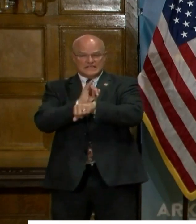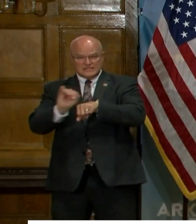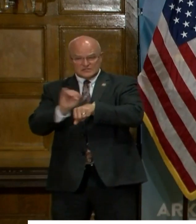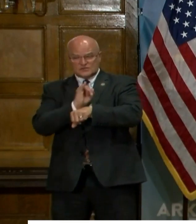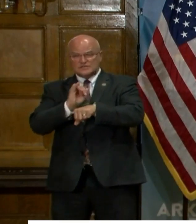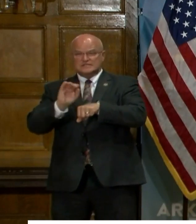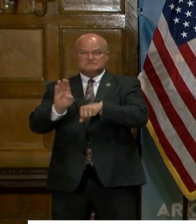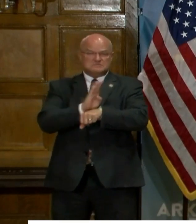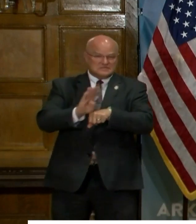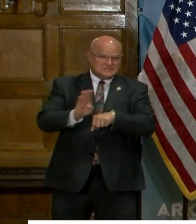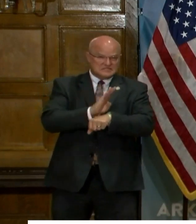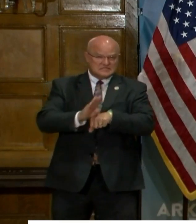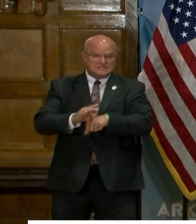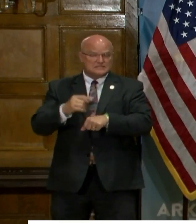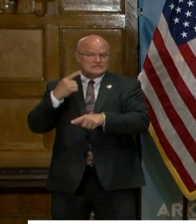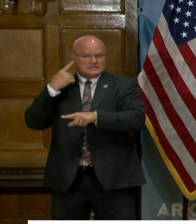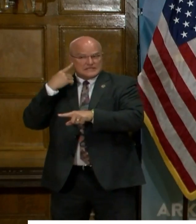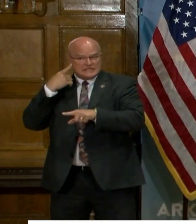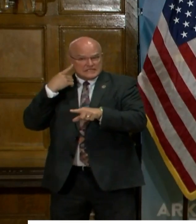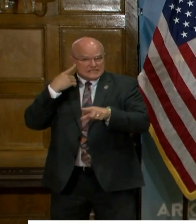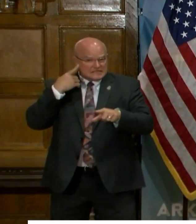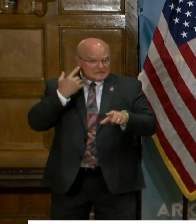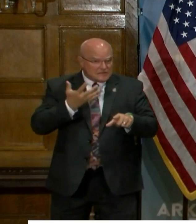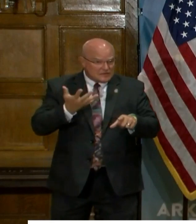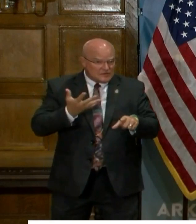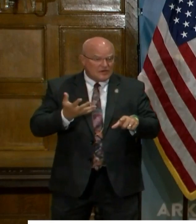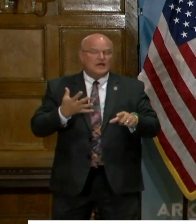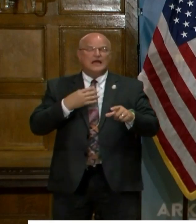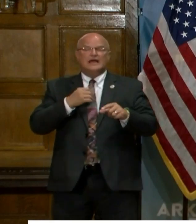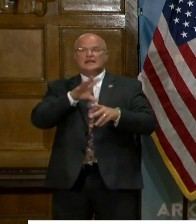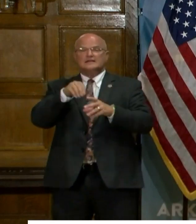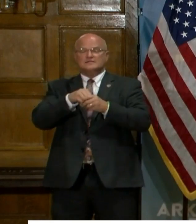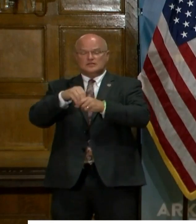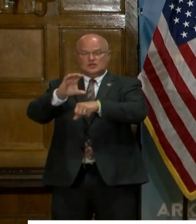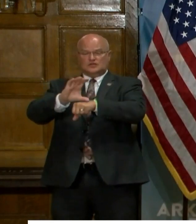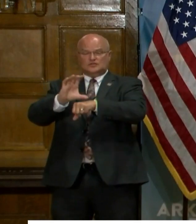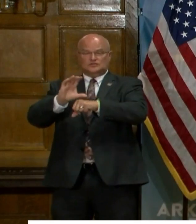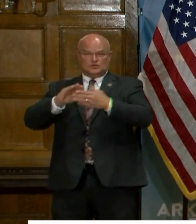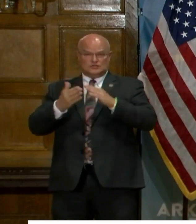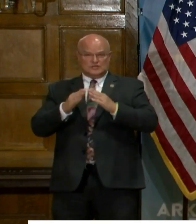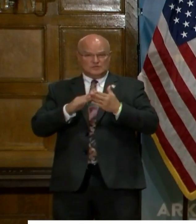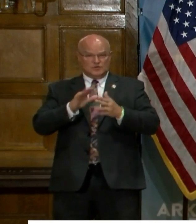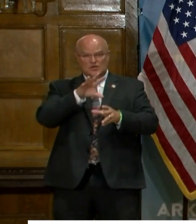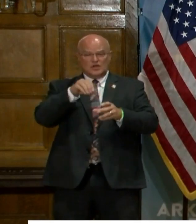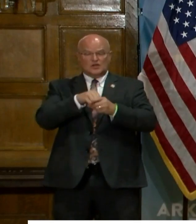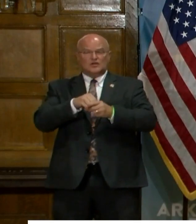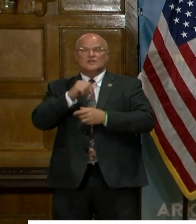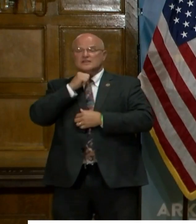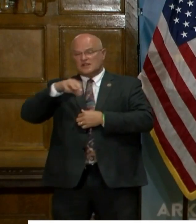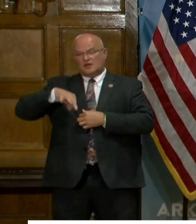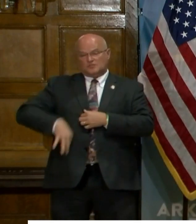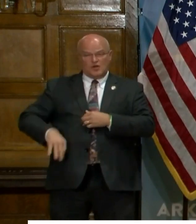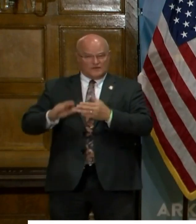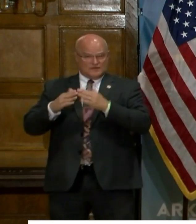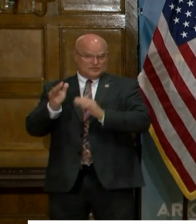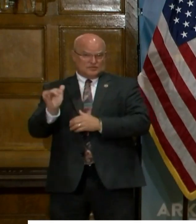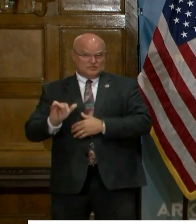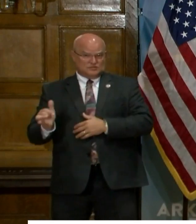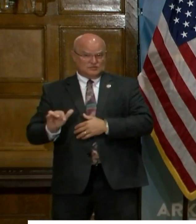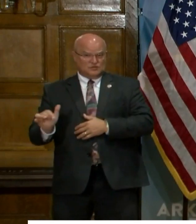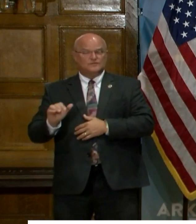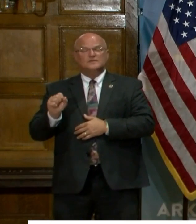industry, business groups, listening to them, but it also includes the church community, includes the nonprofit community as